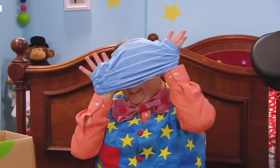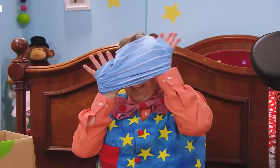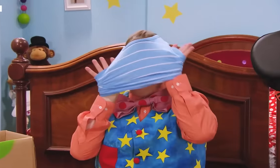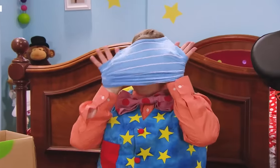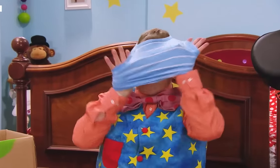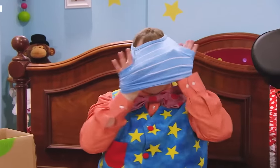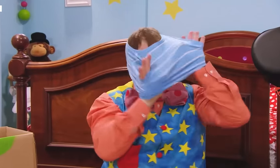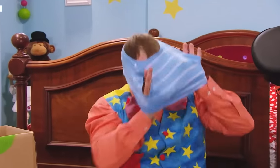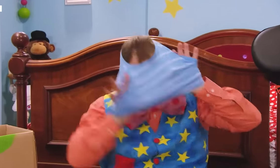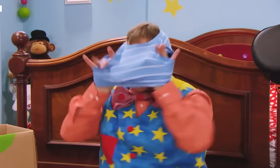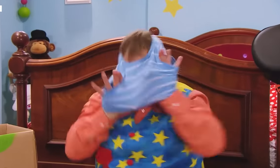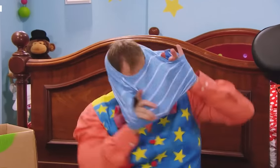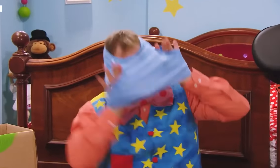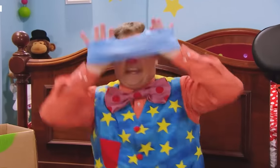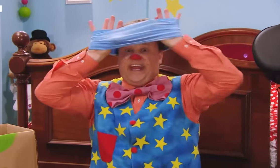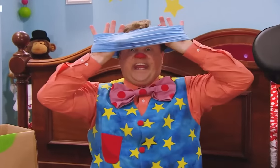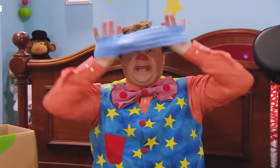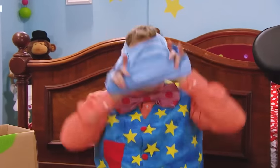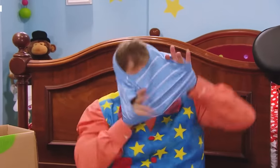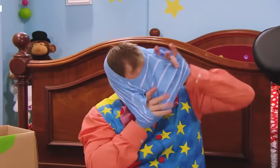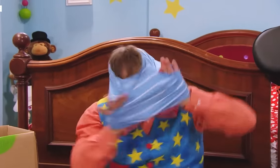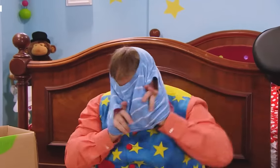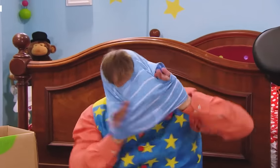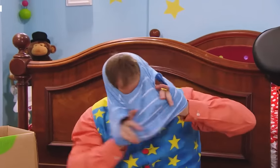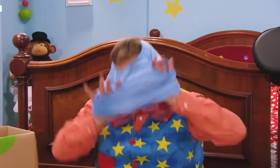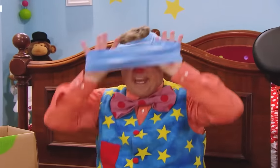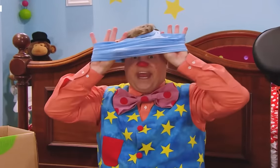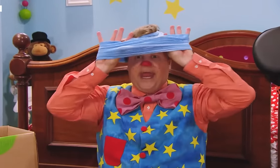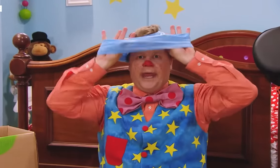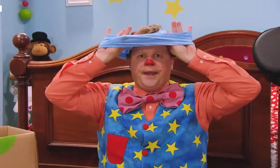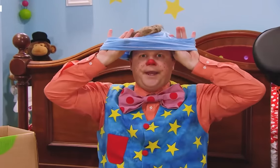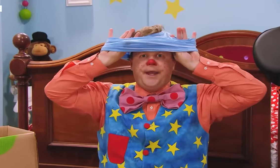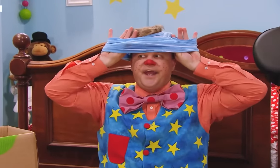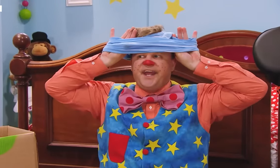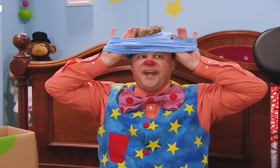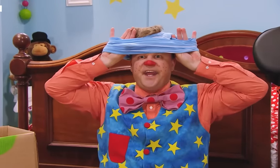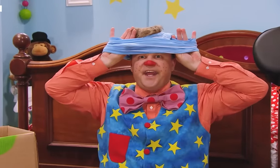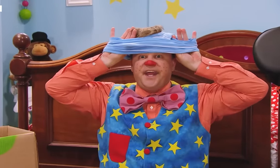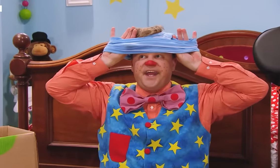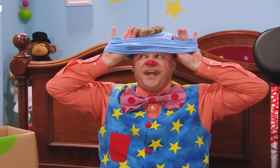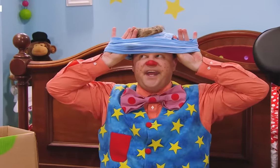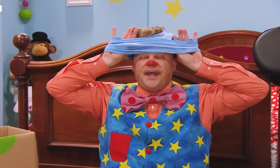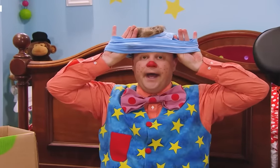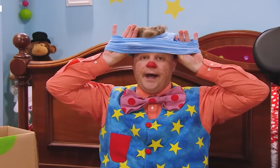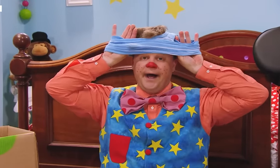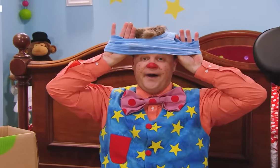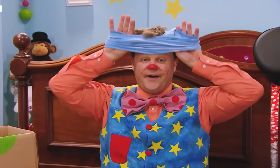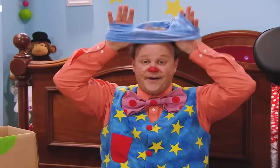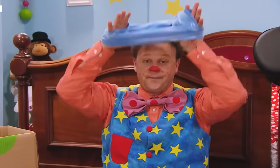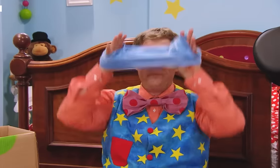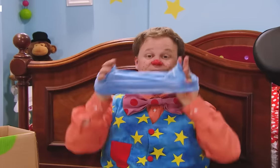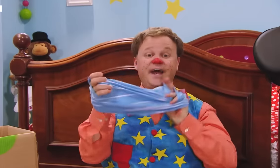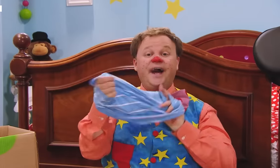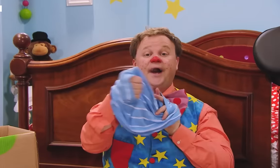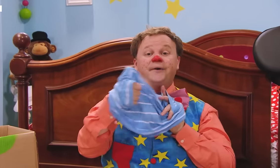That T-shirt is far too small for you, Mr. Tumble. You should recycle it. OK.